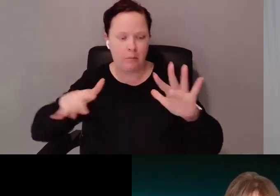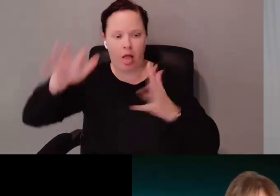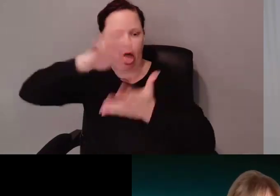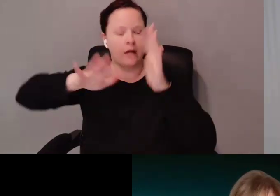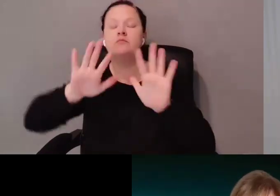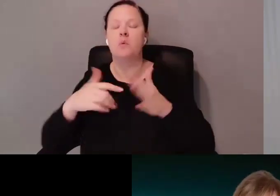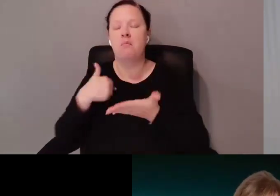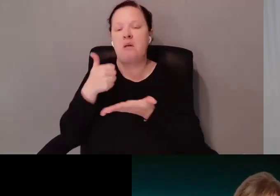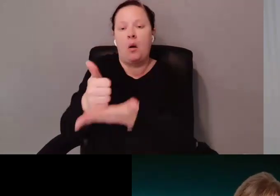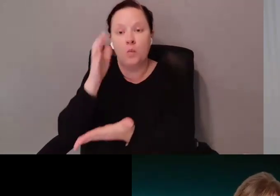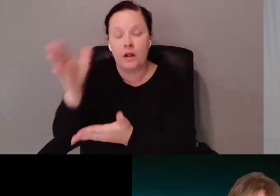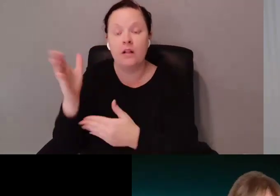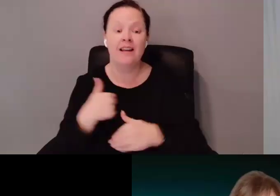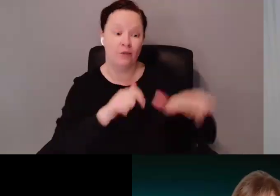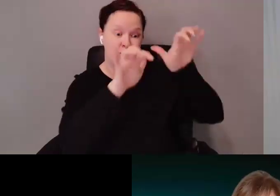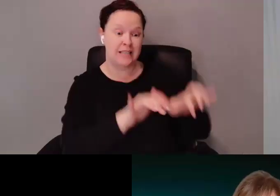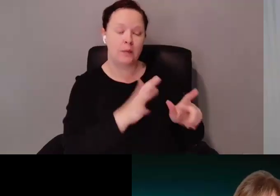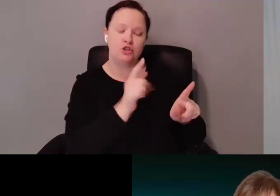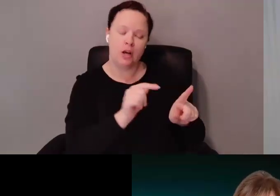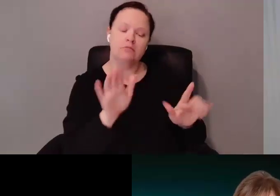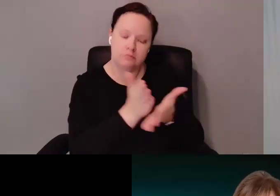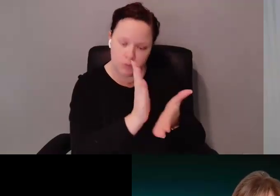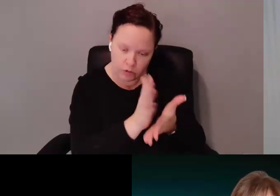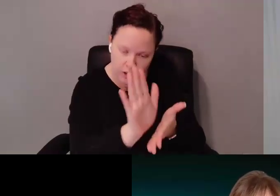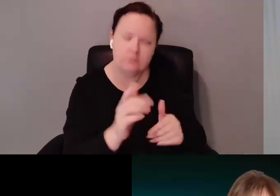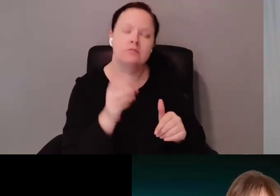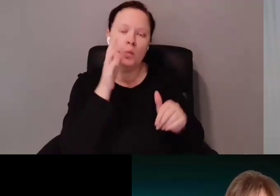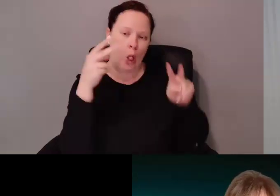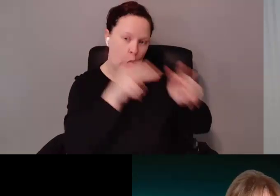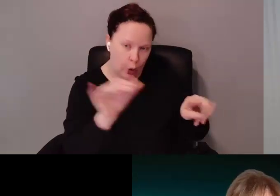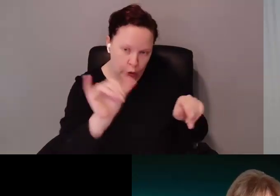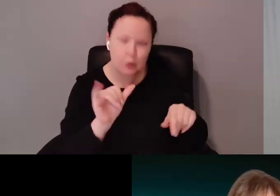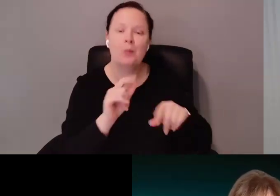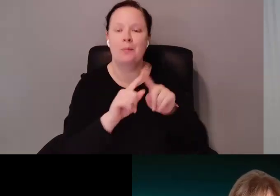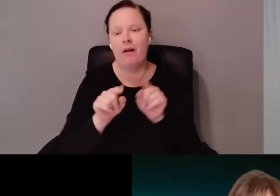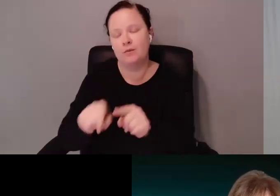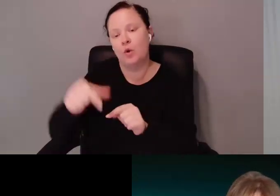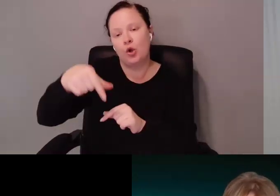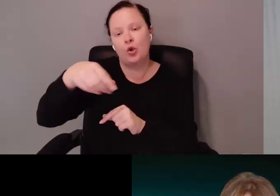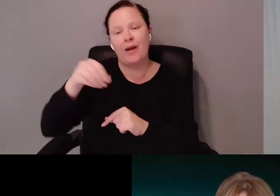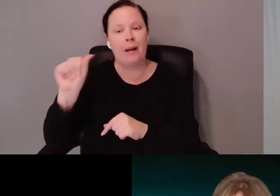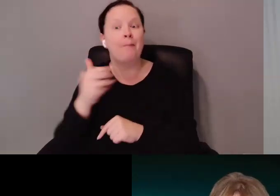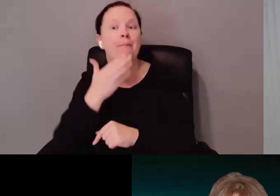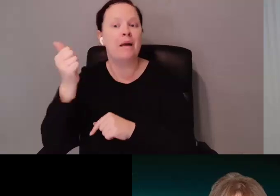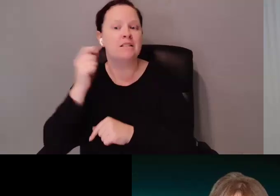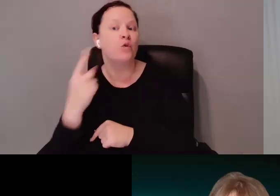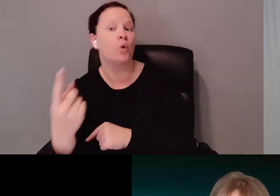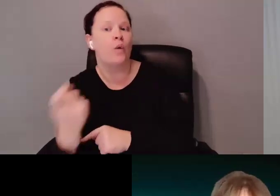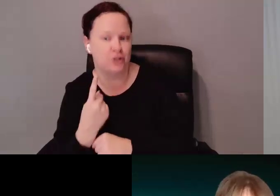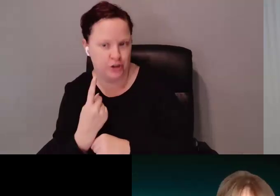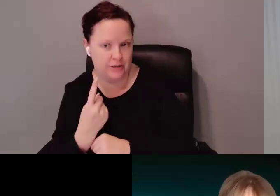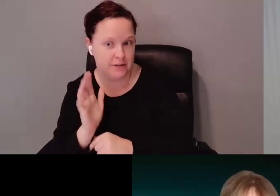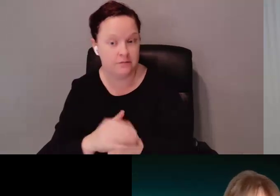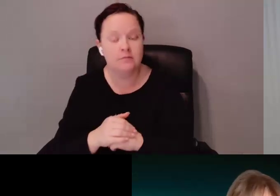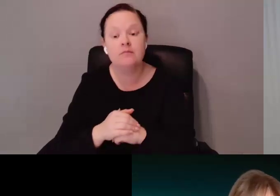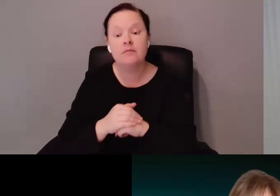time. If you put it in the chat, that's okay. We're going to look at it as well, but Q&A would be best. So you're